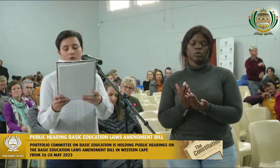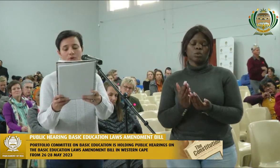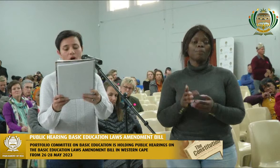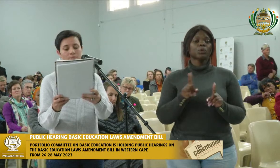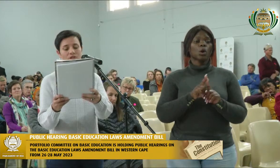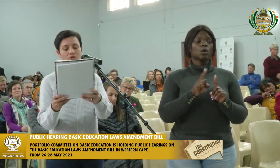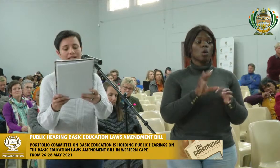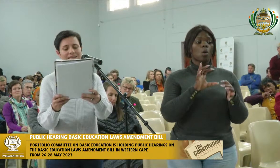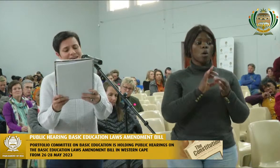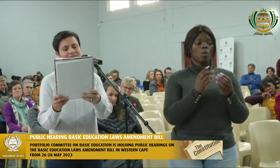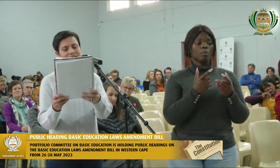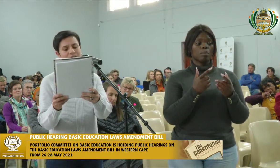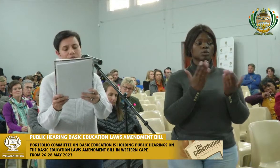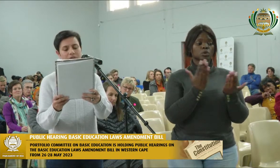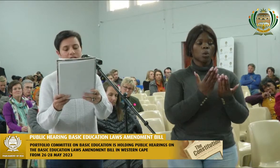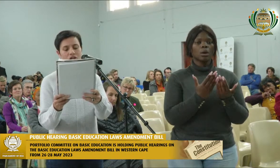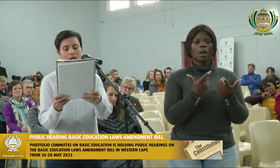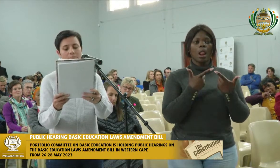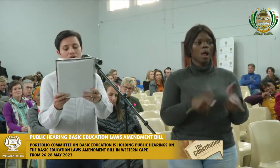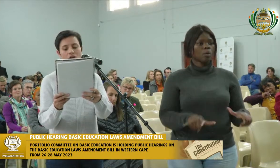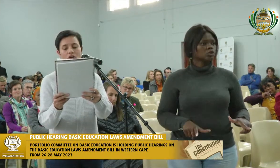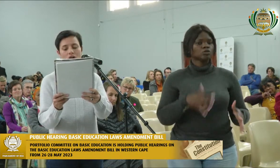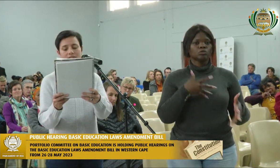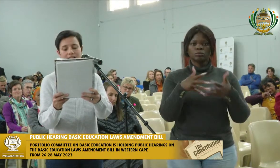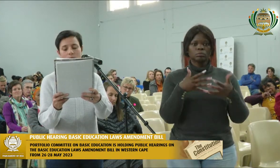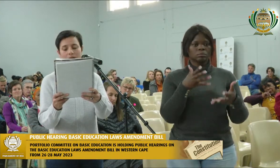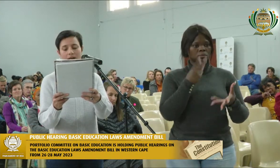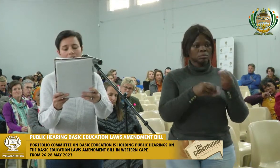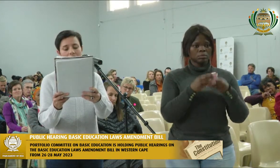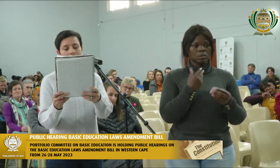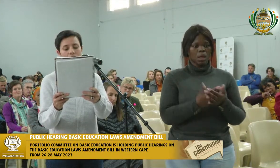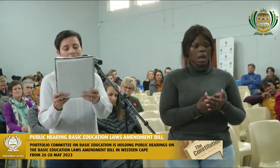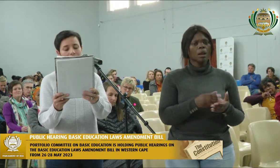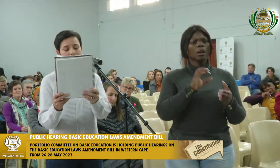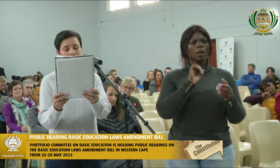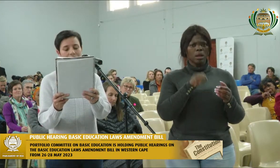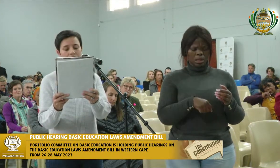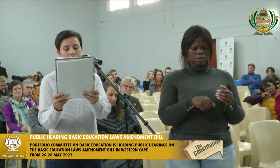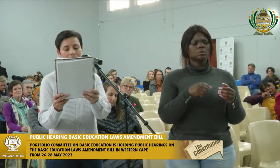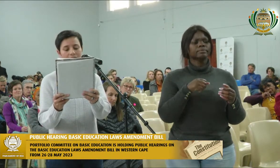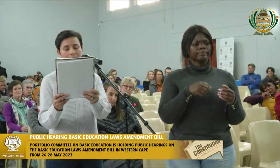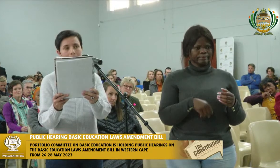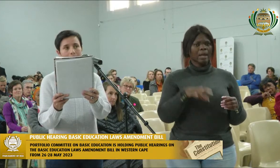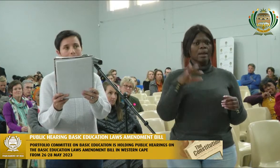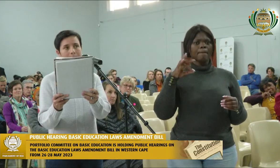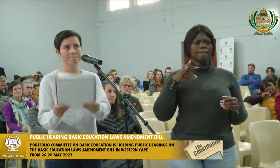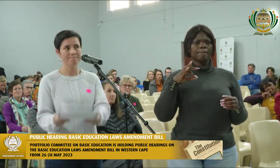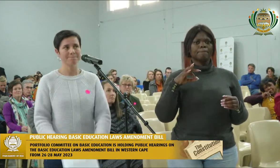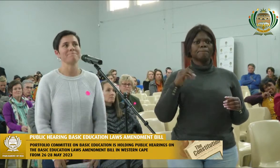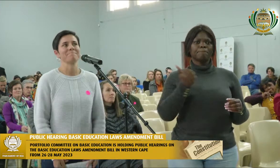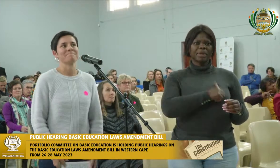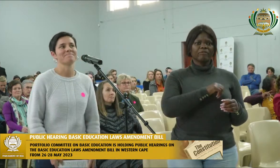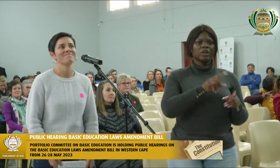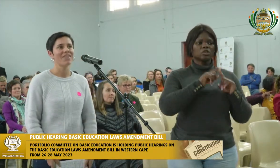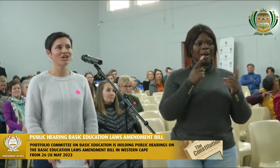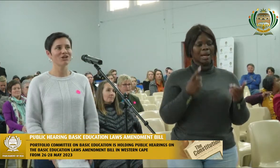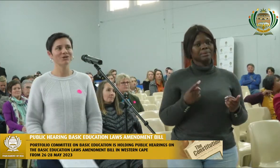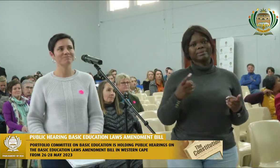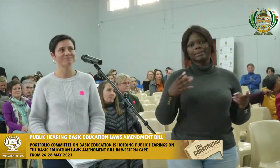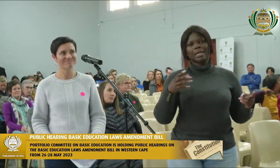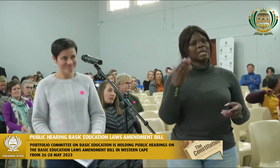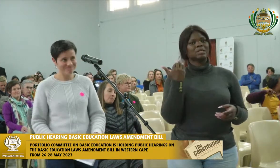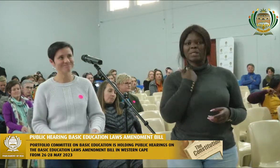you prefer. Homeschooling, yes, is a privilege, but not a costly one. I earn absolutely no income. Unfortunately, Mama, your time